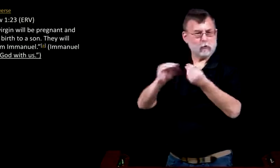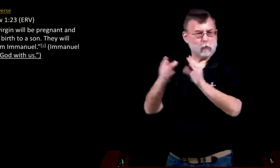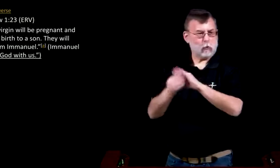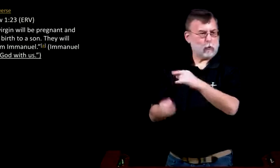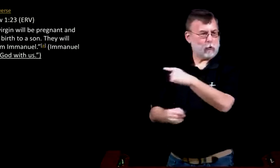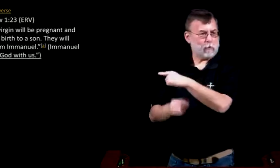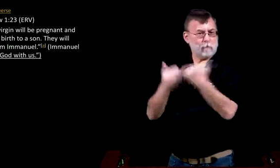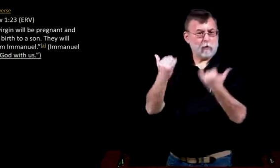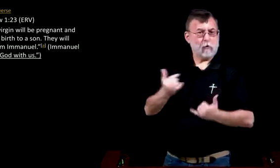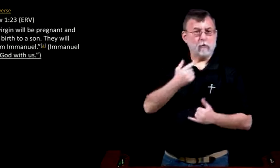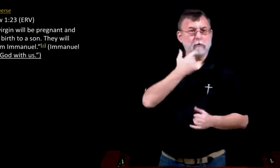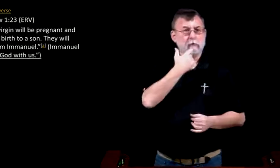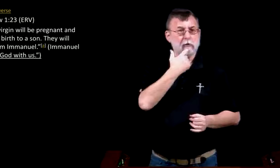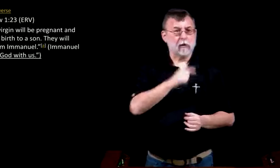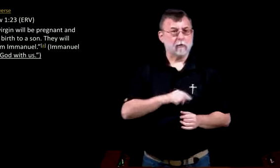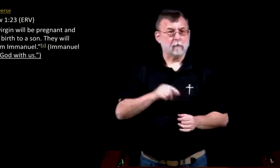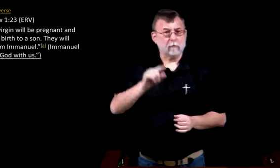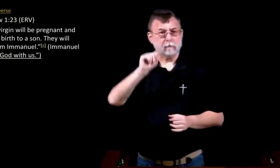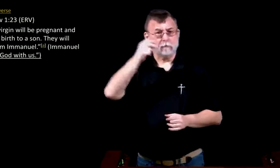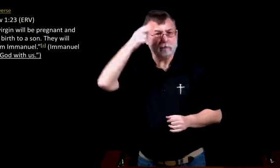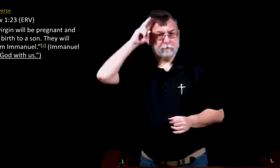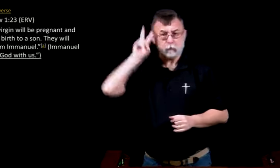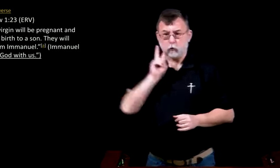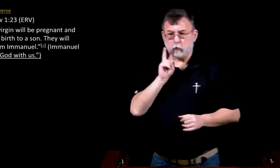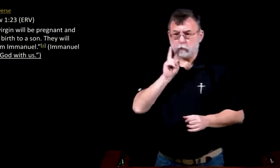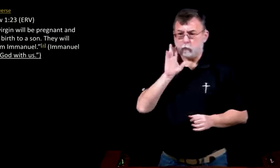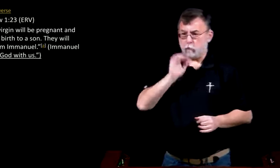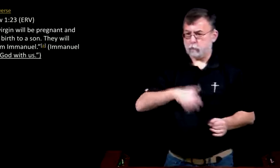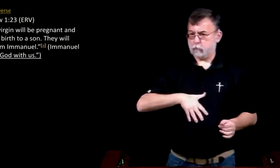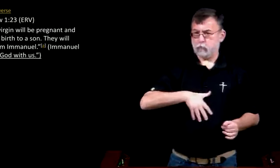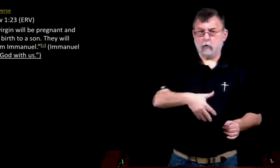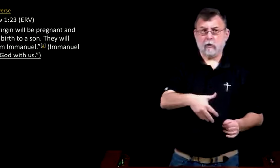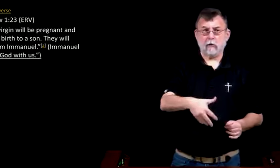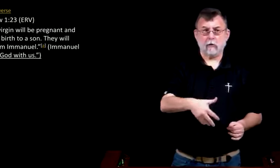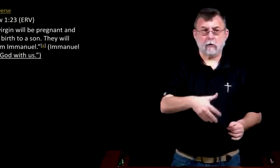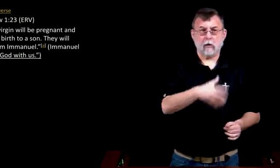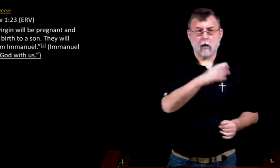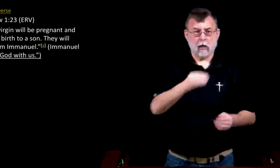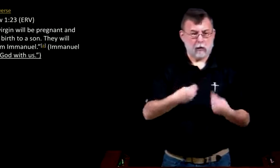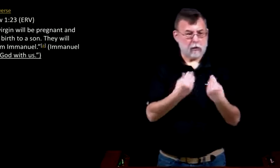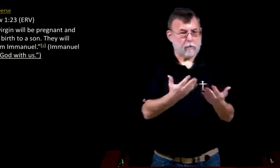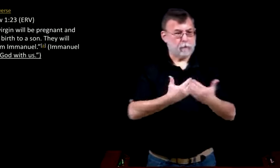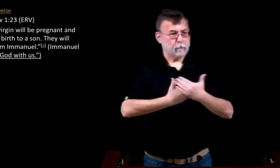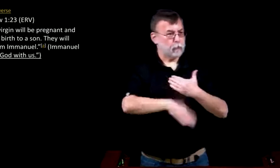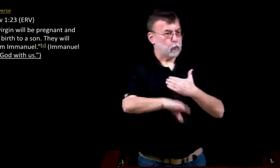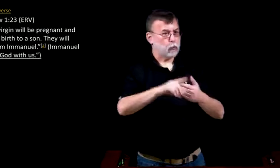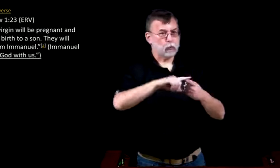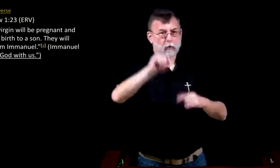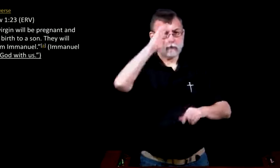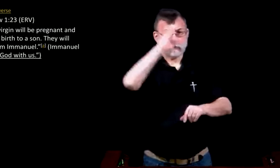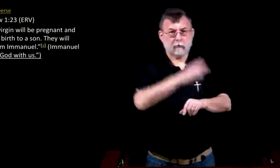It's our Christmas story, but it says, the virgin will be pregnant and give birth to a